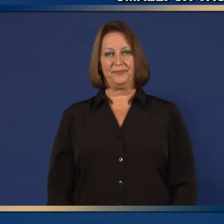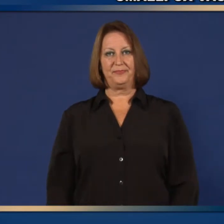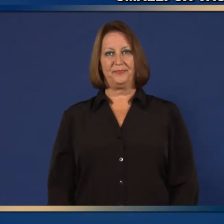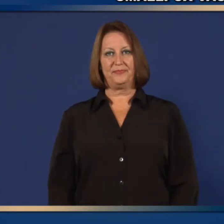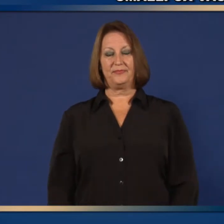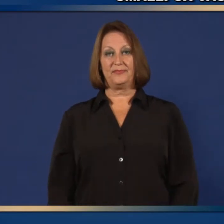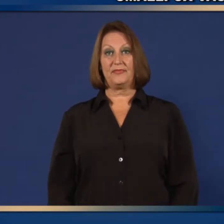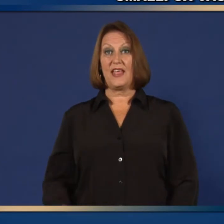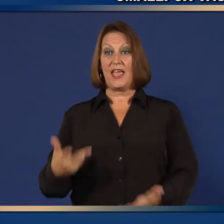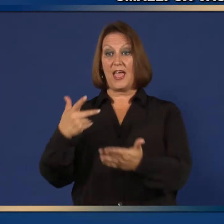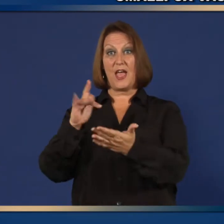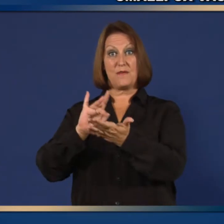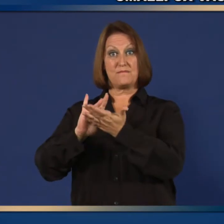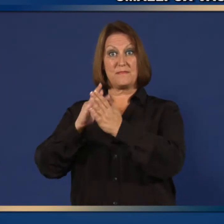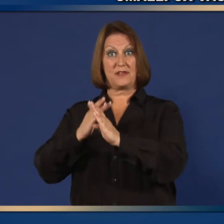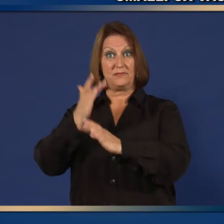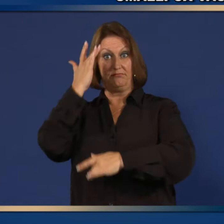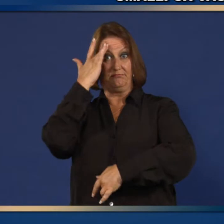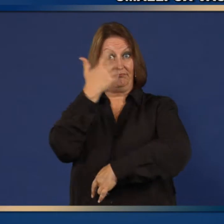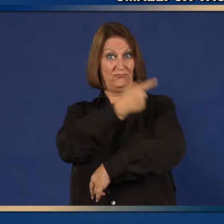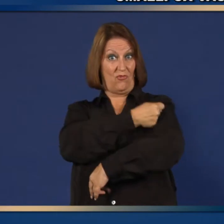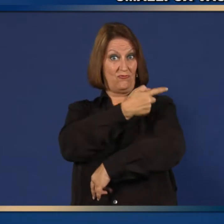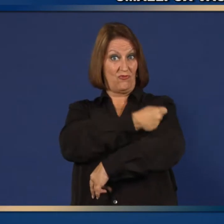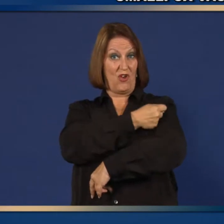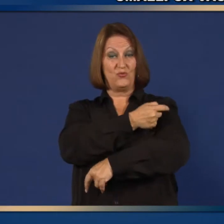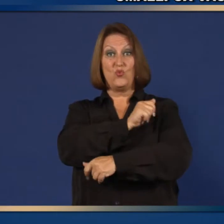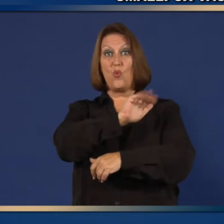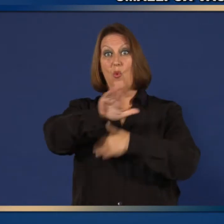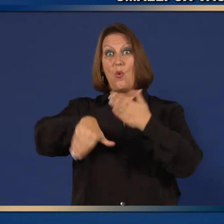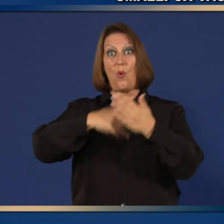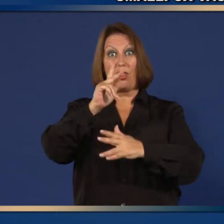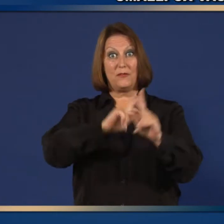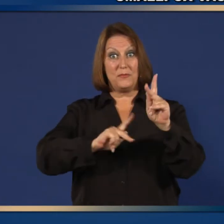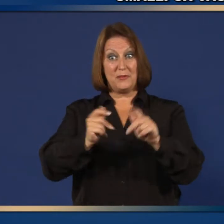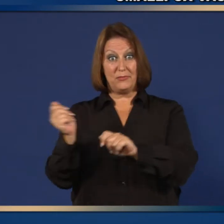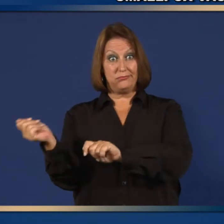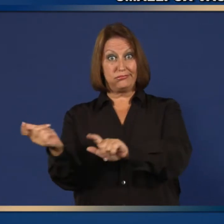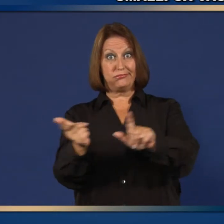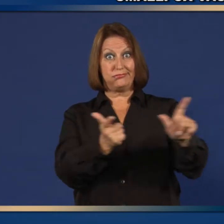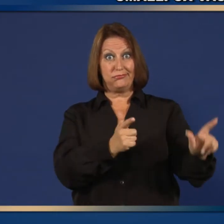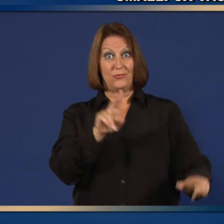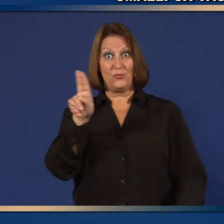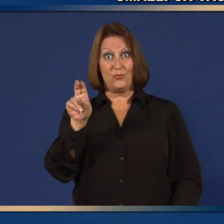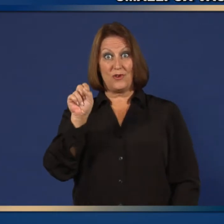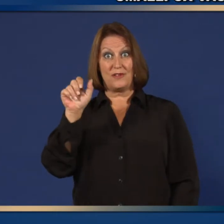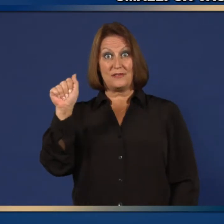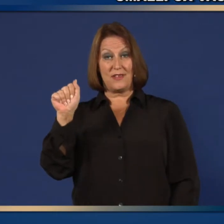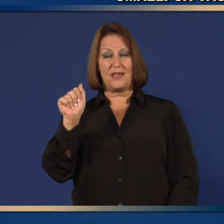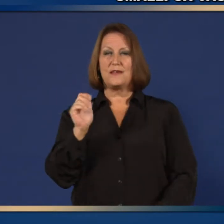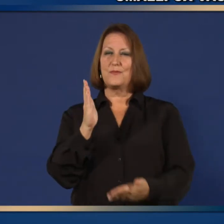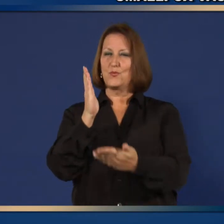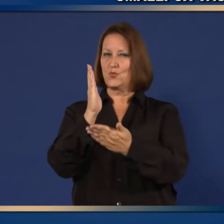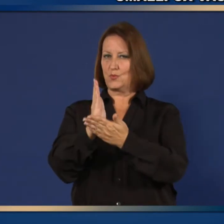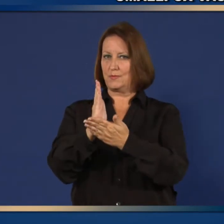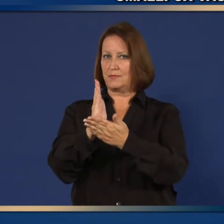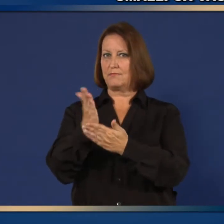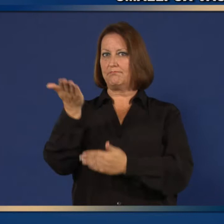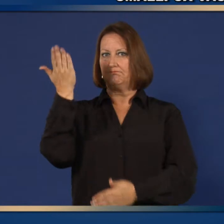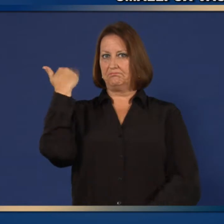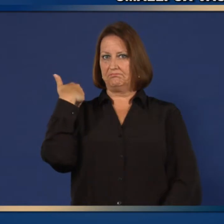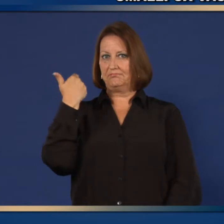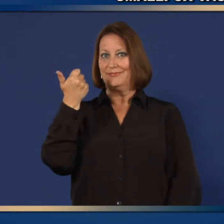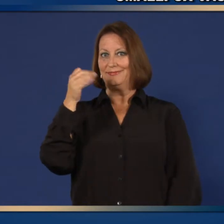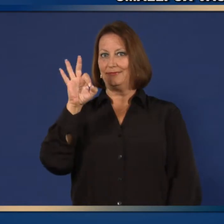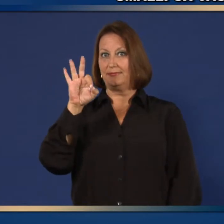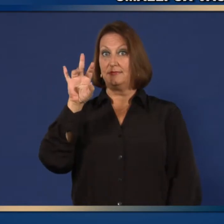Routine vaccination of the American public against smallpox ended in